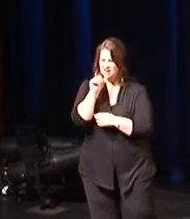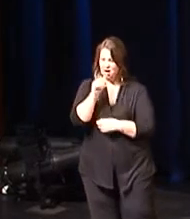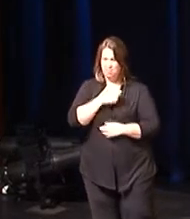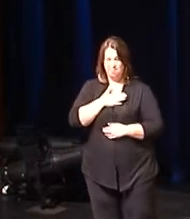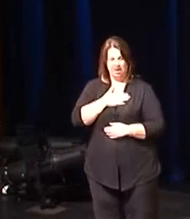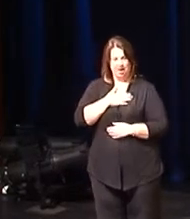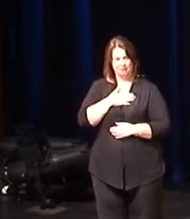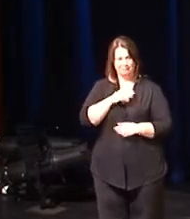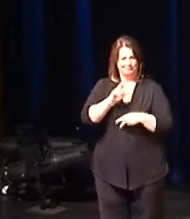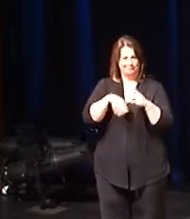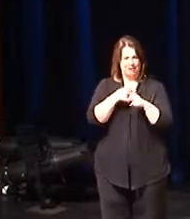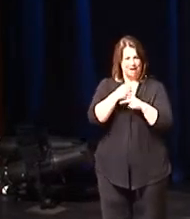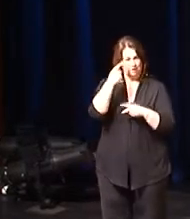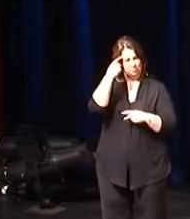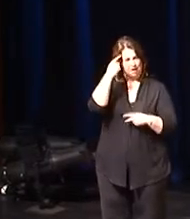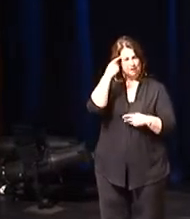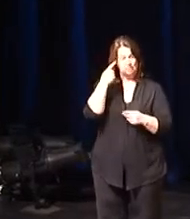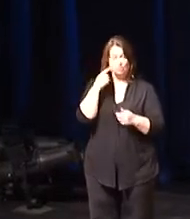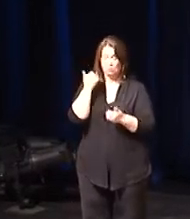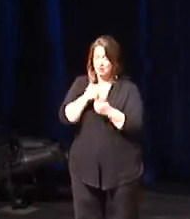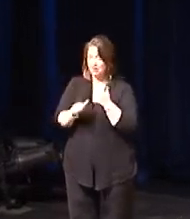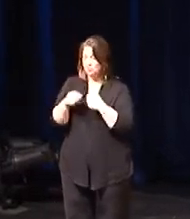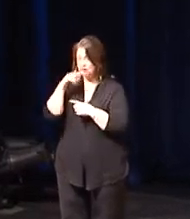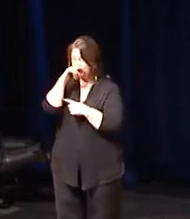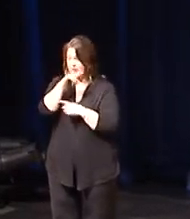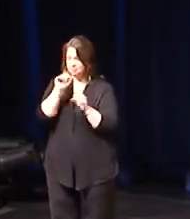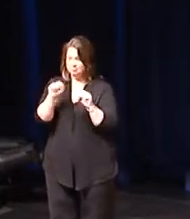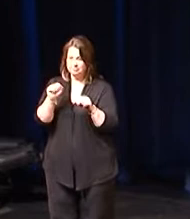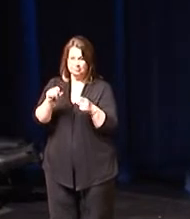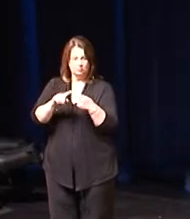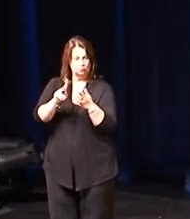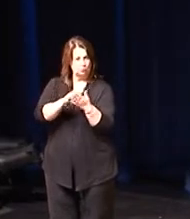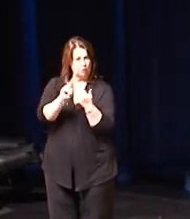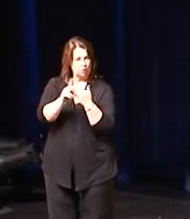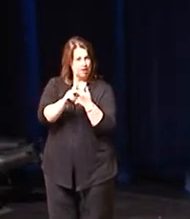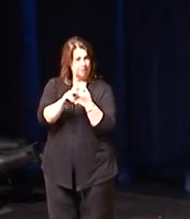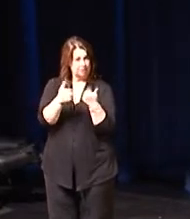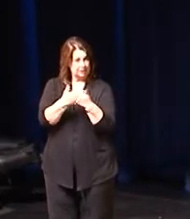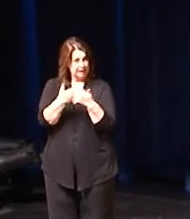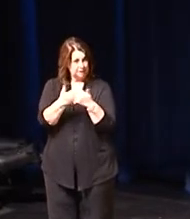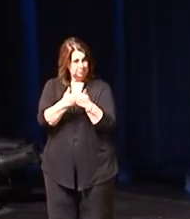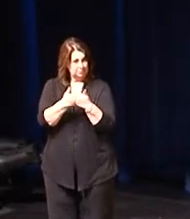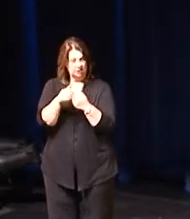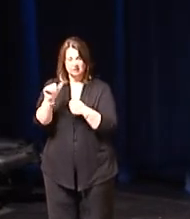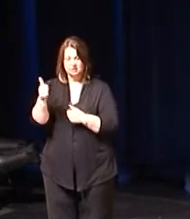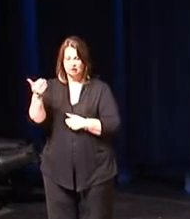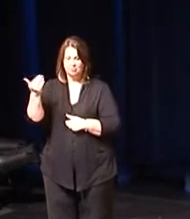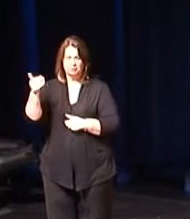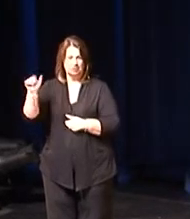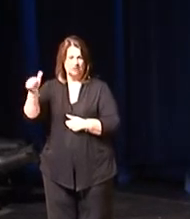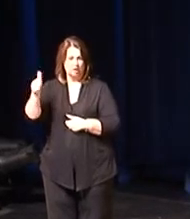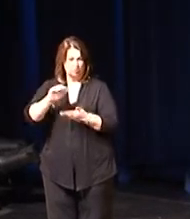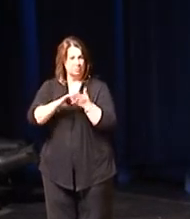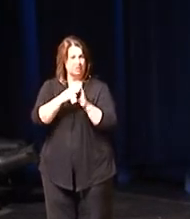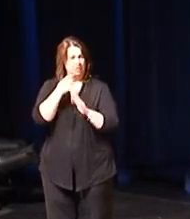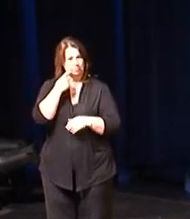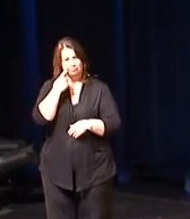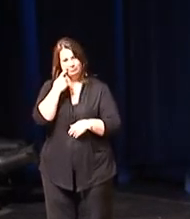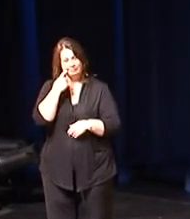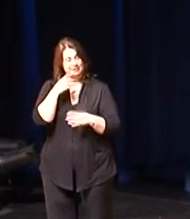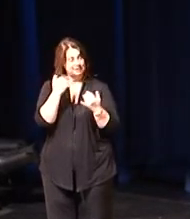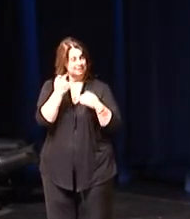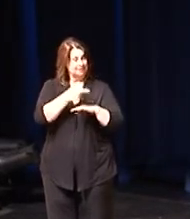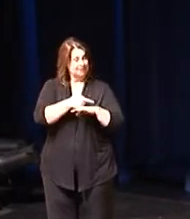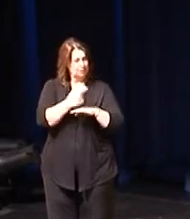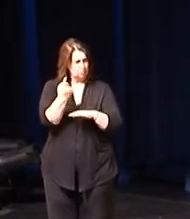of mind. And for every kid that's capable of programming video games, there's 10 or 15 others that are video game addicts. In fact, today, in one of